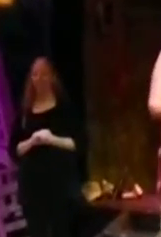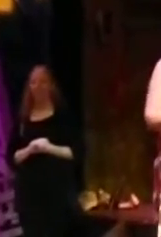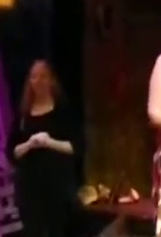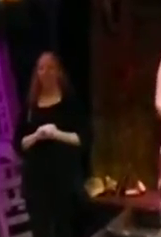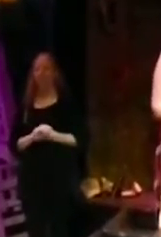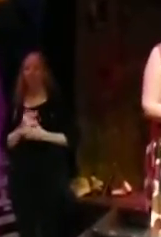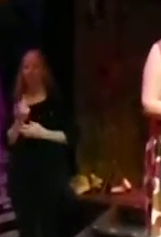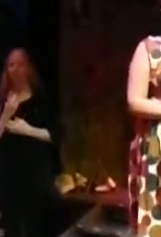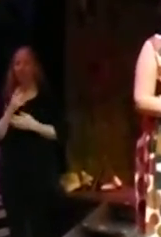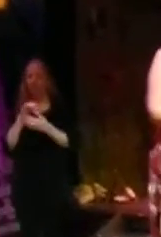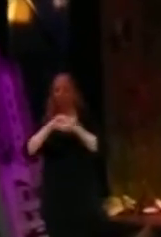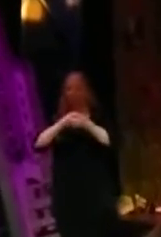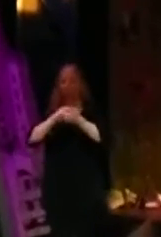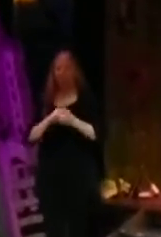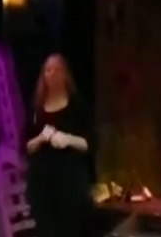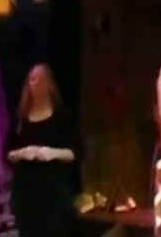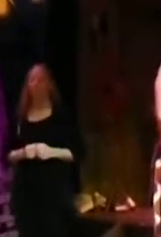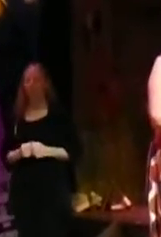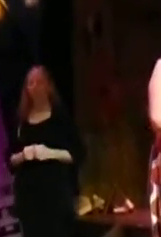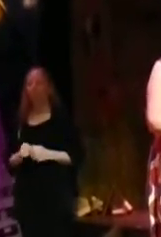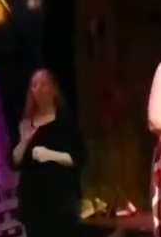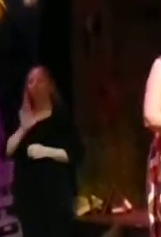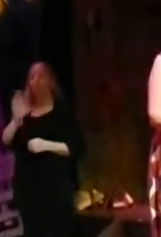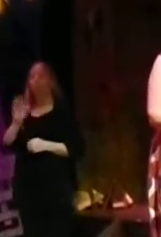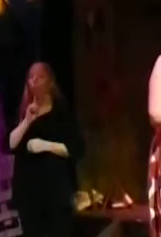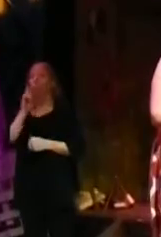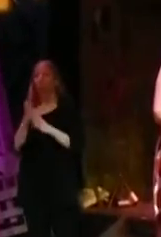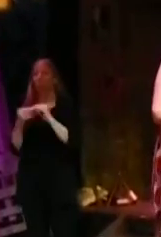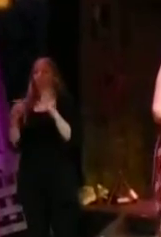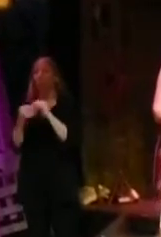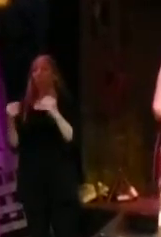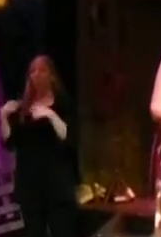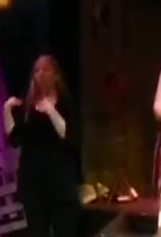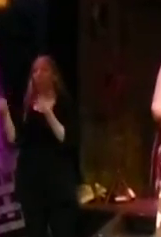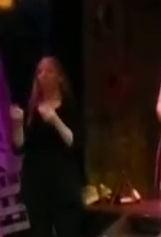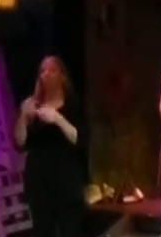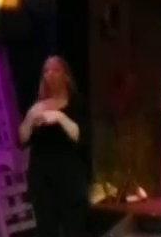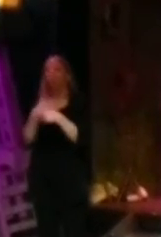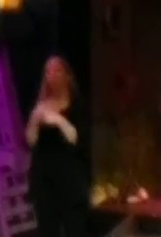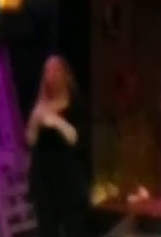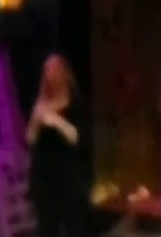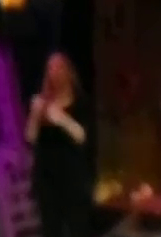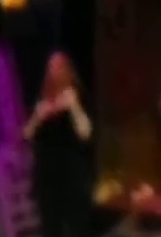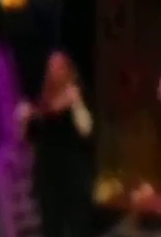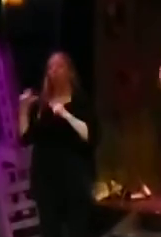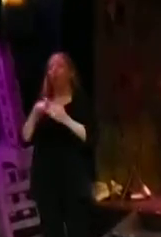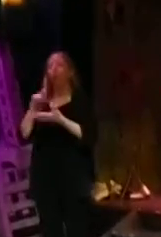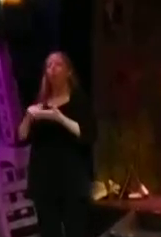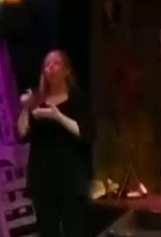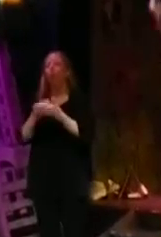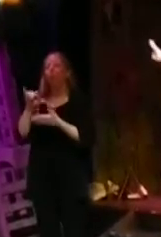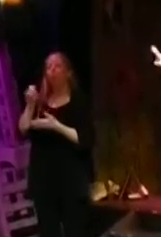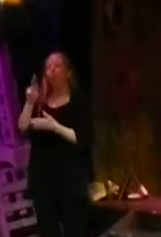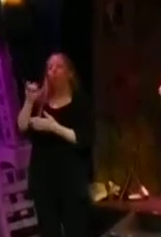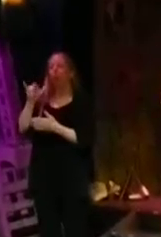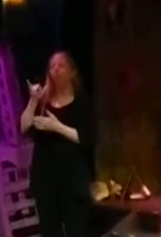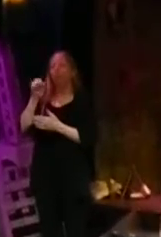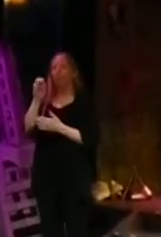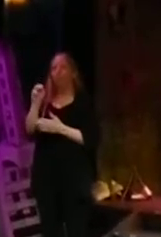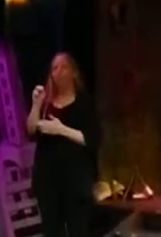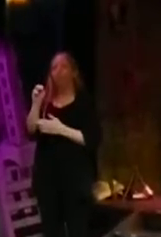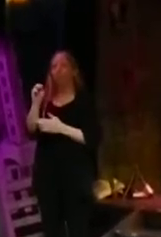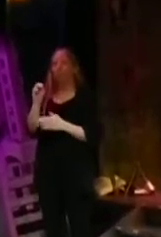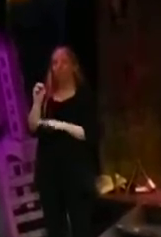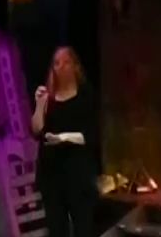And Your Real Stories has been producing documentary theater, or as we like to call it, theatrical journalism. Yes. Theatrical journalism.